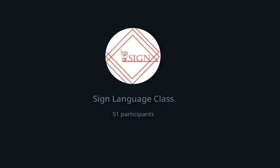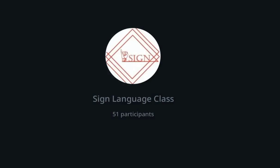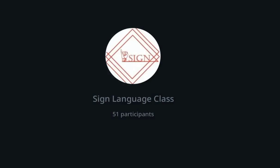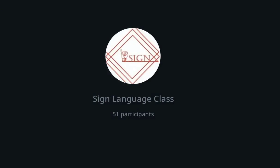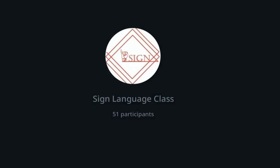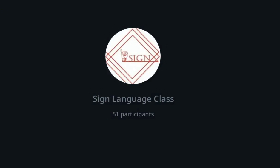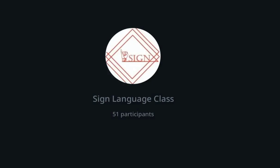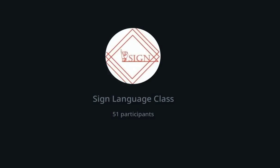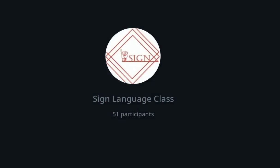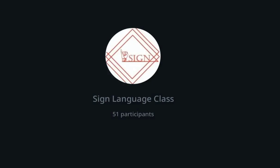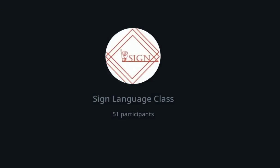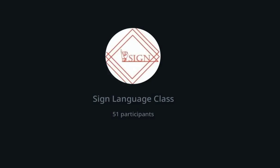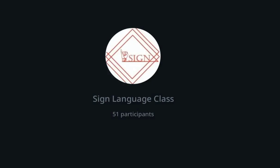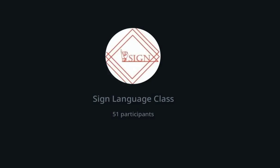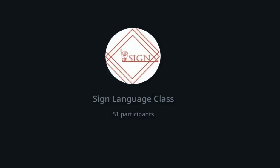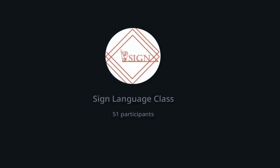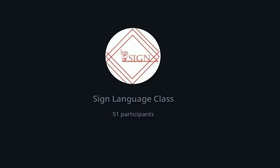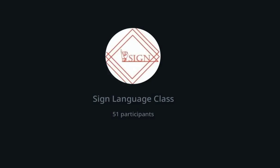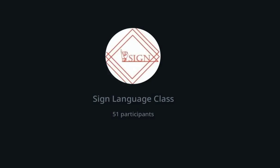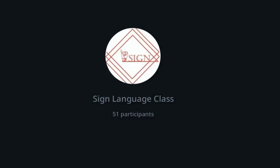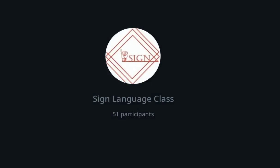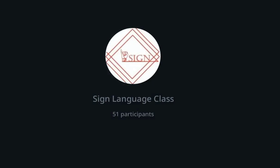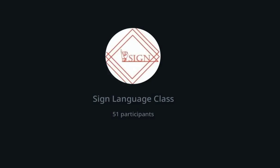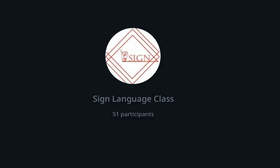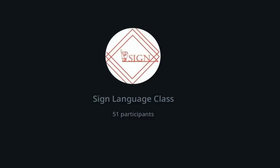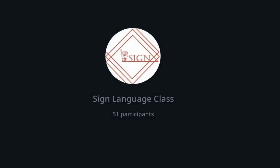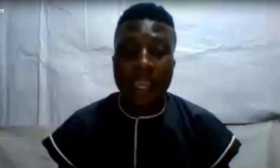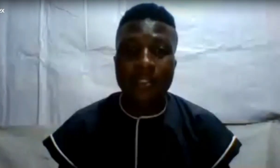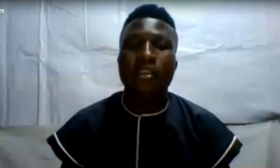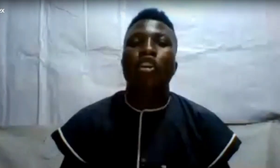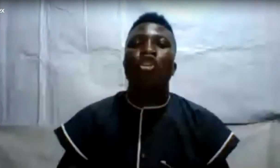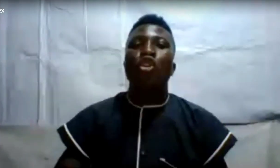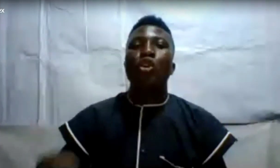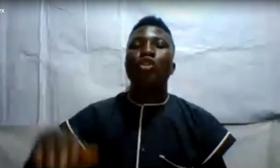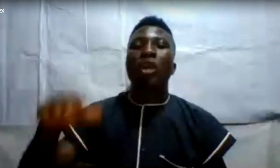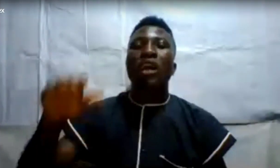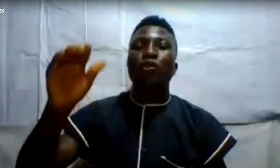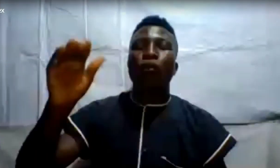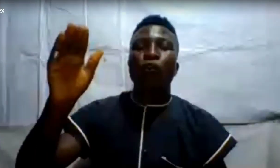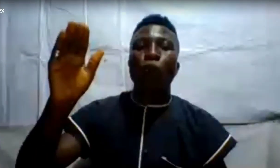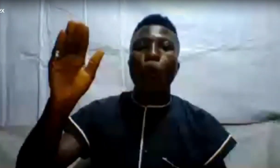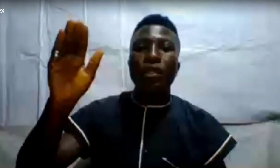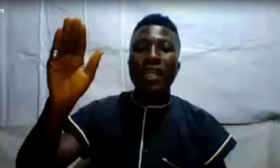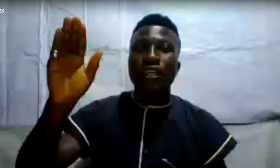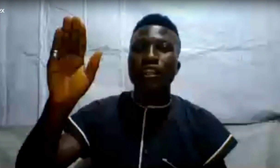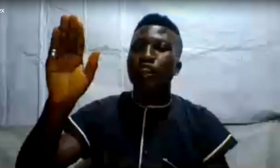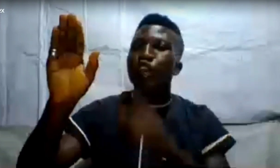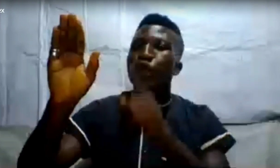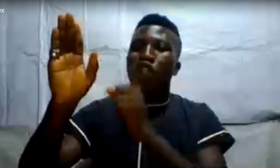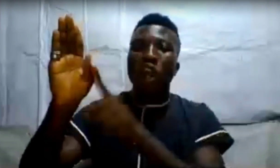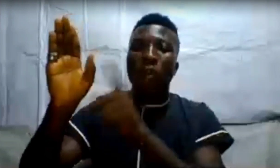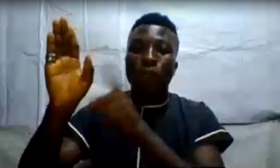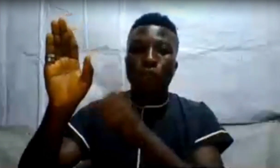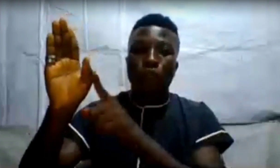For letter X, you're going to have to fold in your thumb to the front of